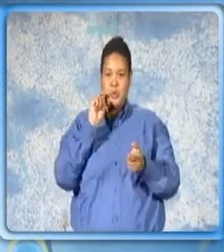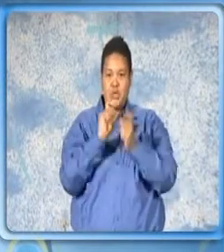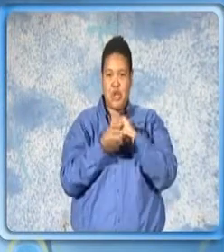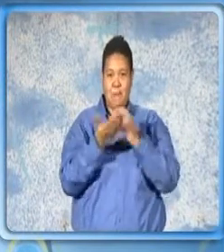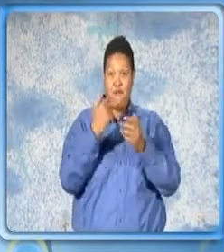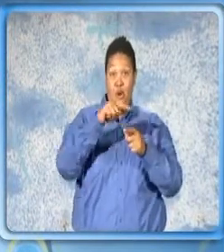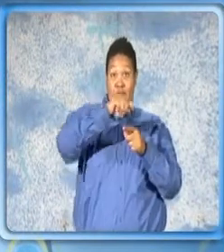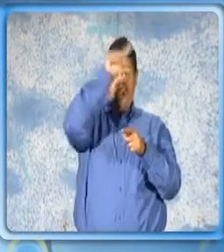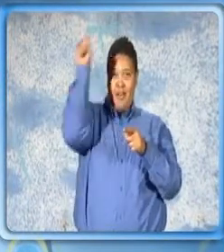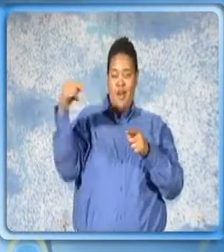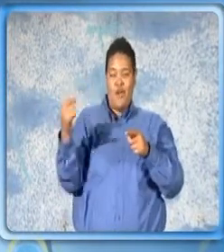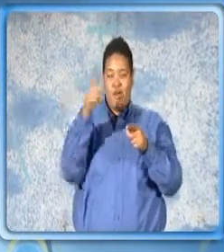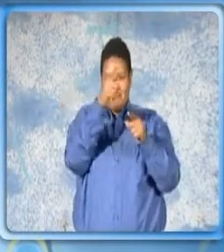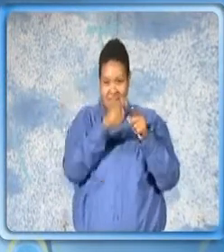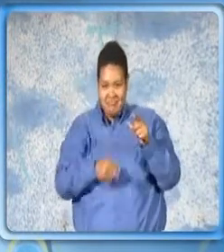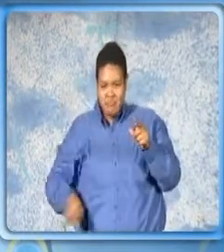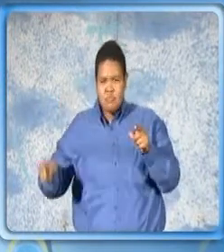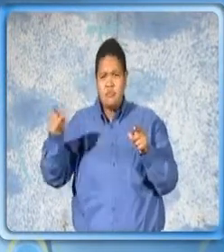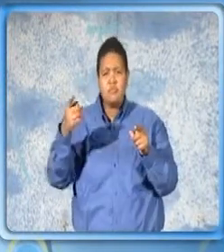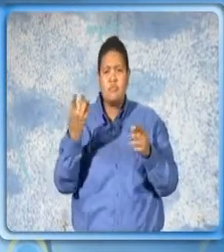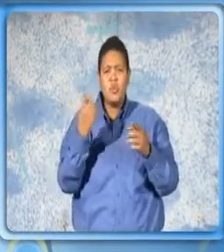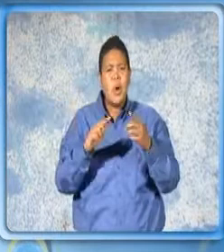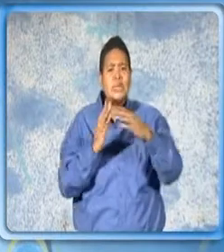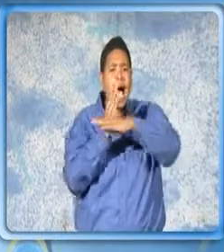What would be its axis of symmetry?